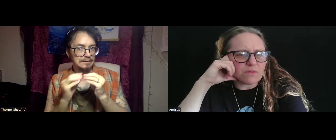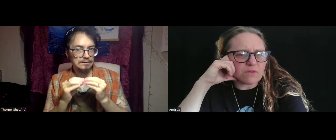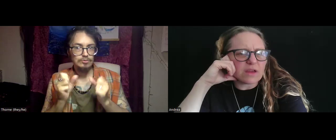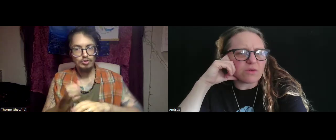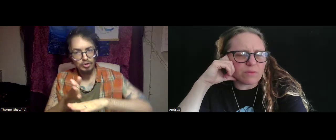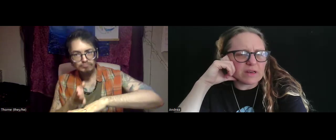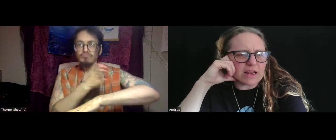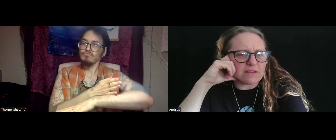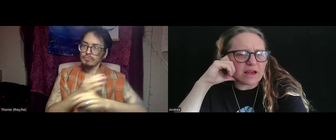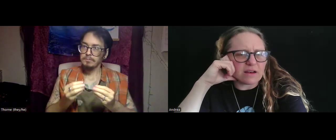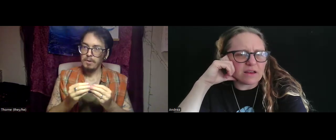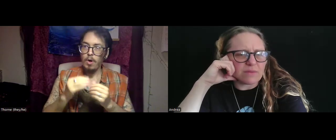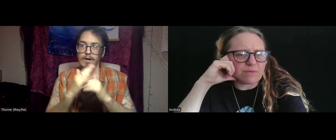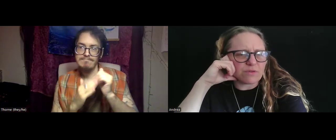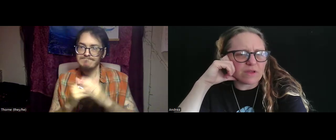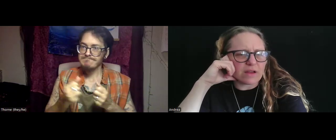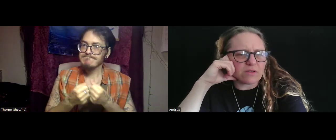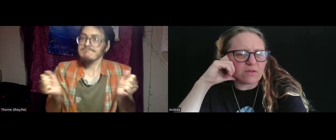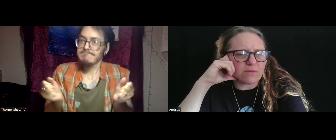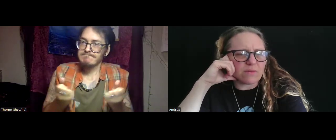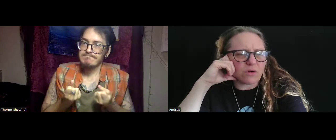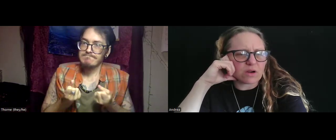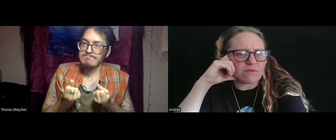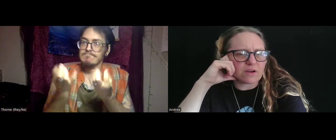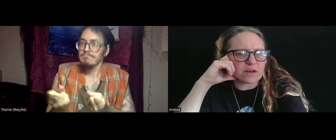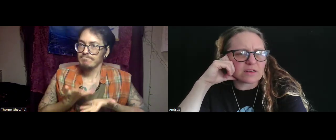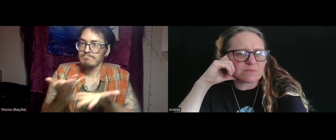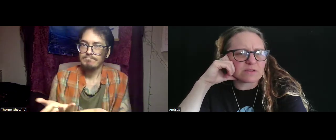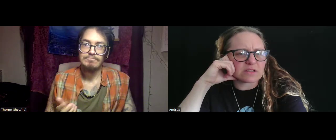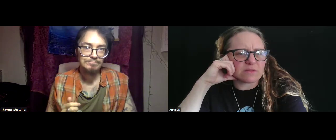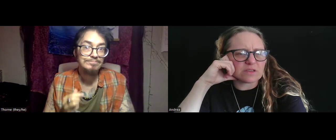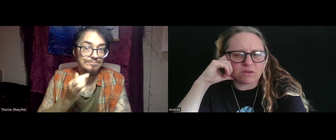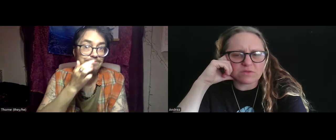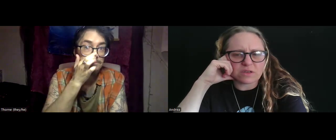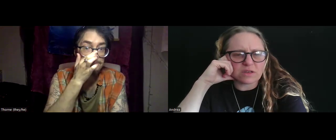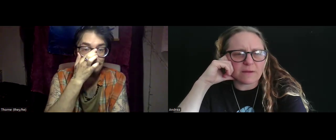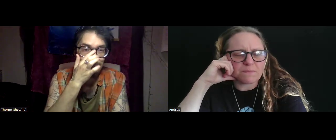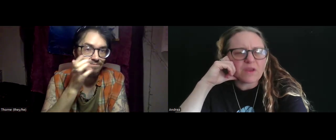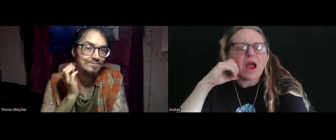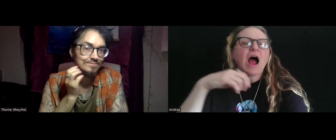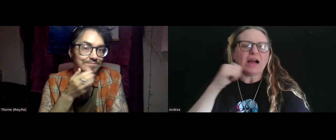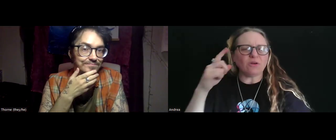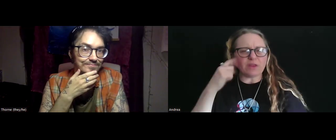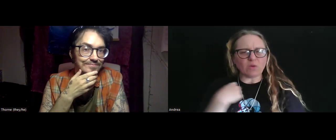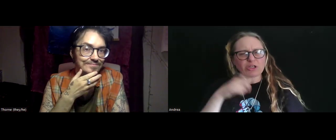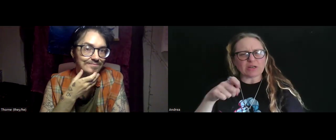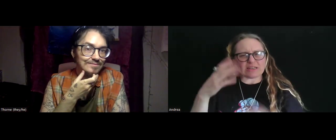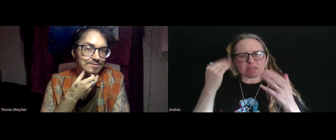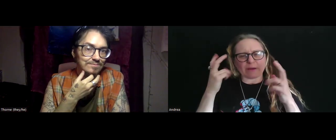they could remediate that and improve that and to have more comfort in expressing themselves. Yeah. I don't think we should expect